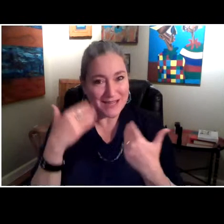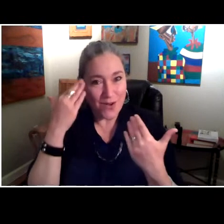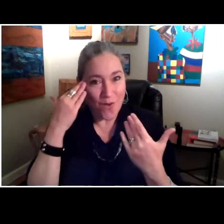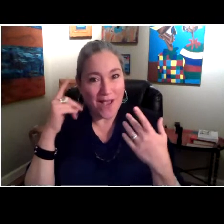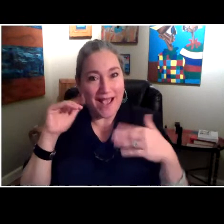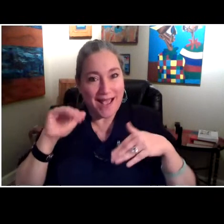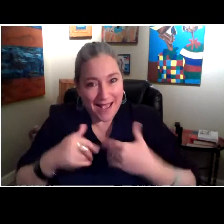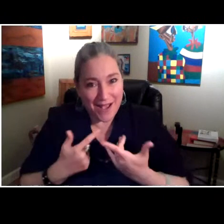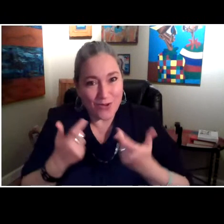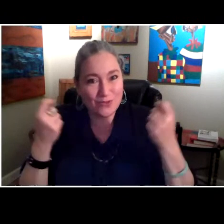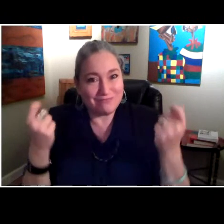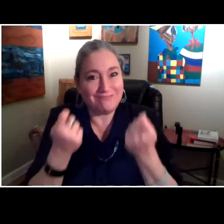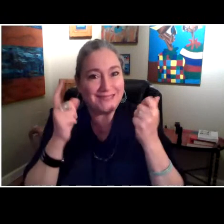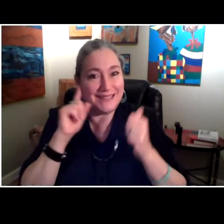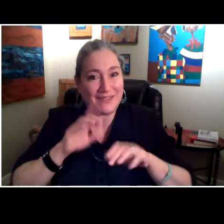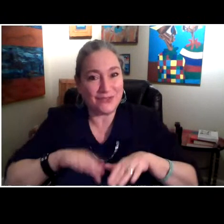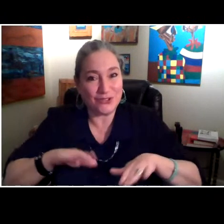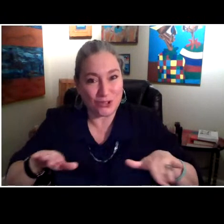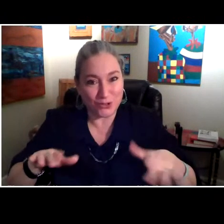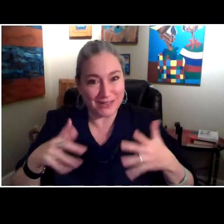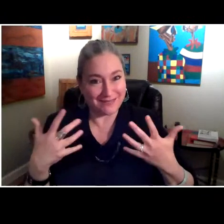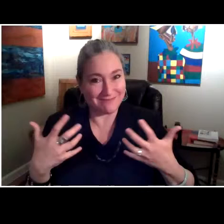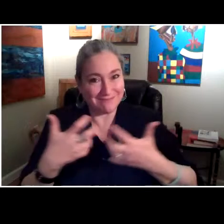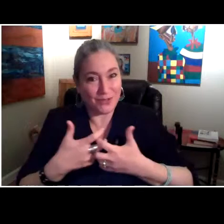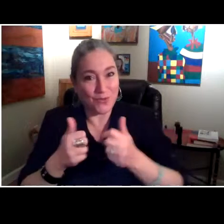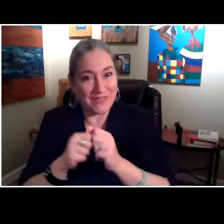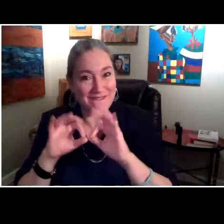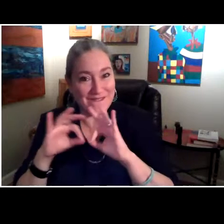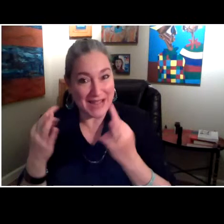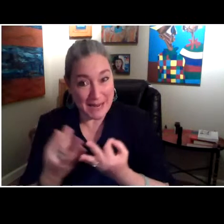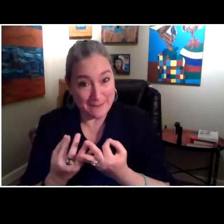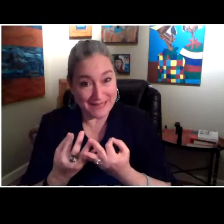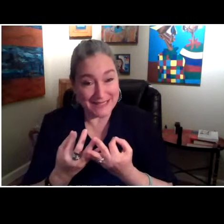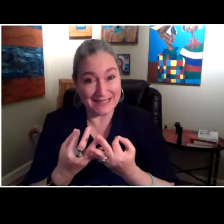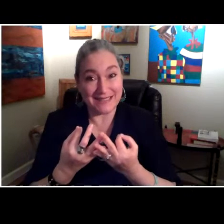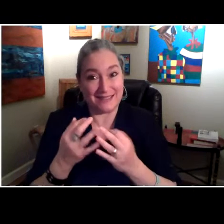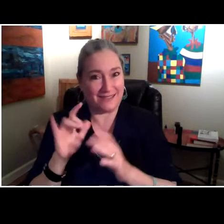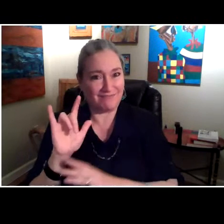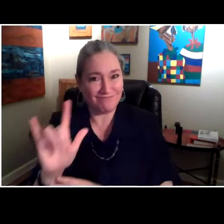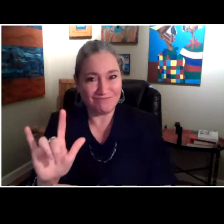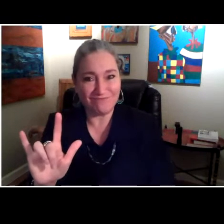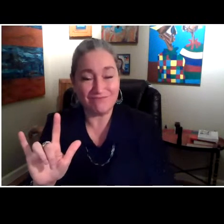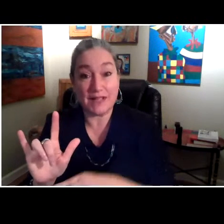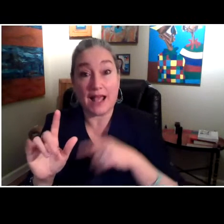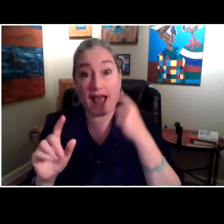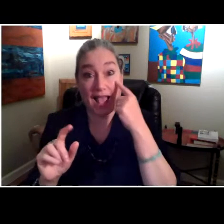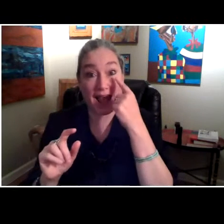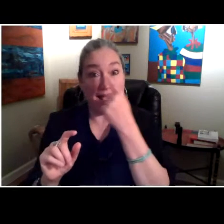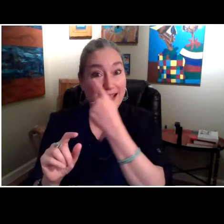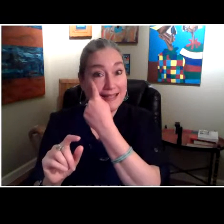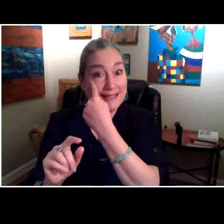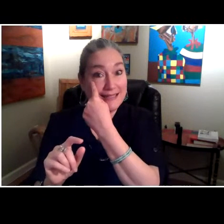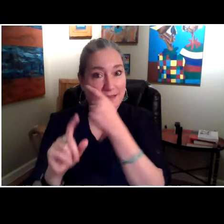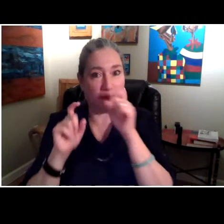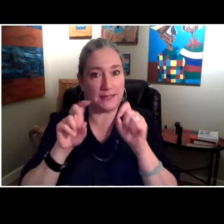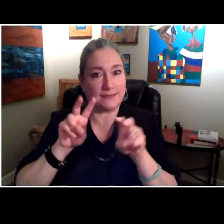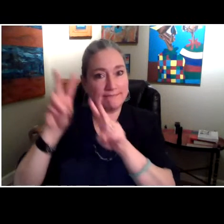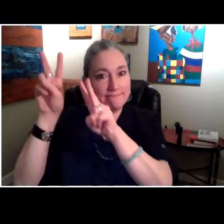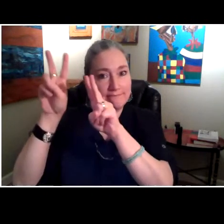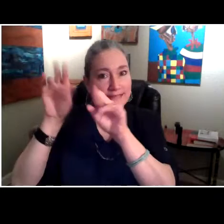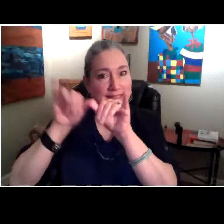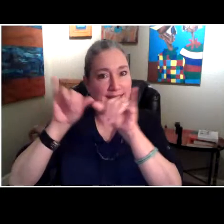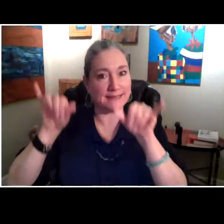sign shown, and that there is the strong support celebrating deaf children with their hearing